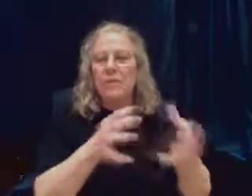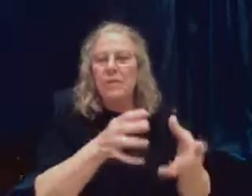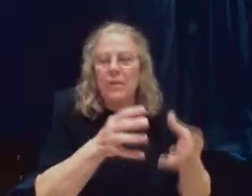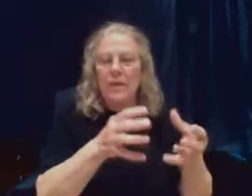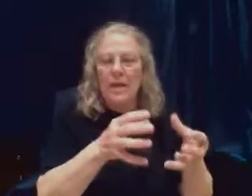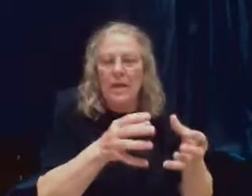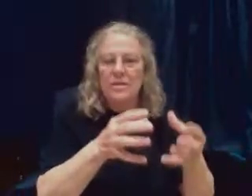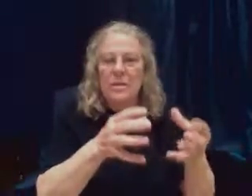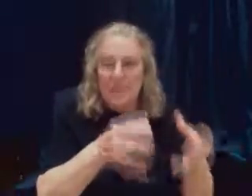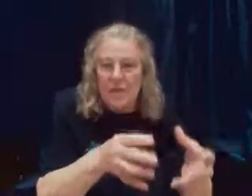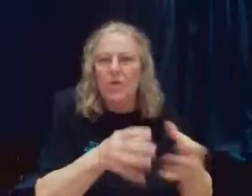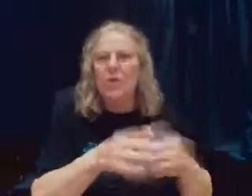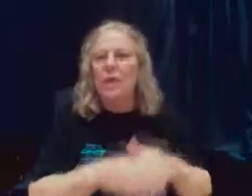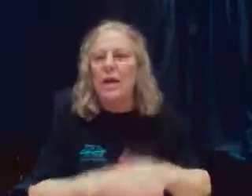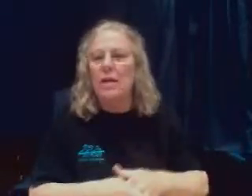something that is deteriorating.